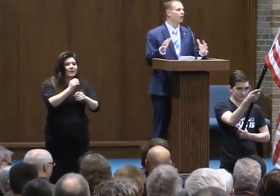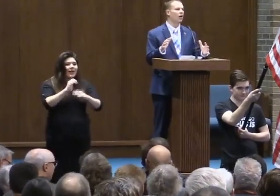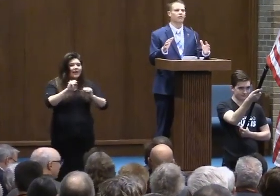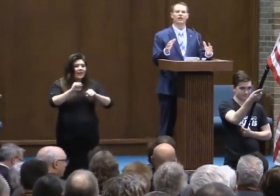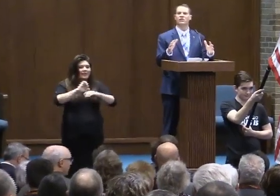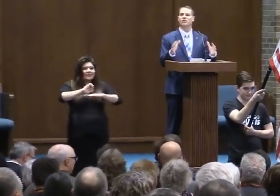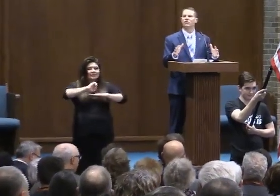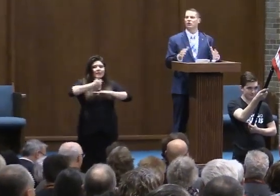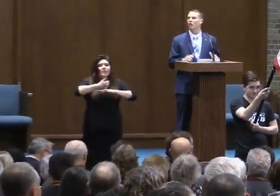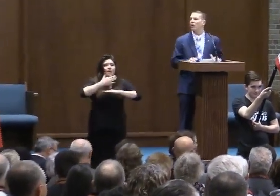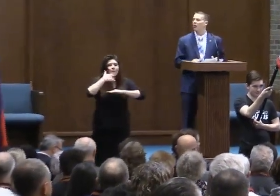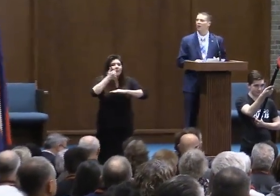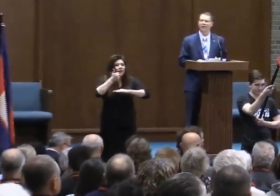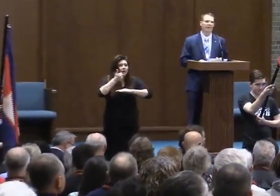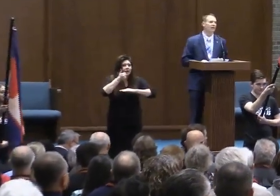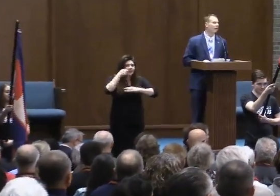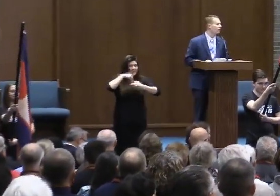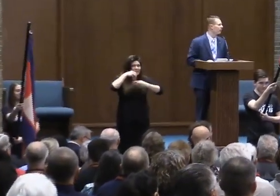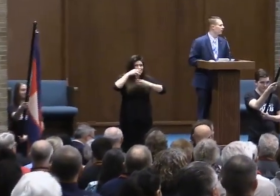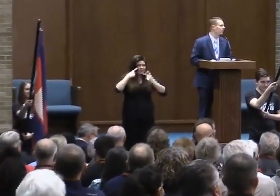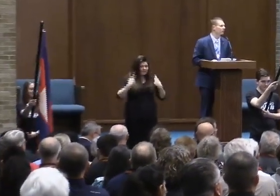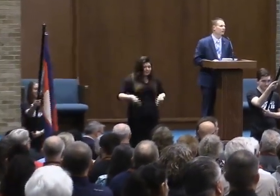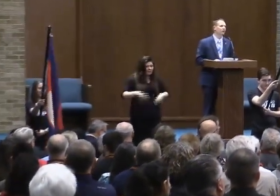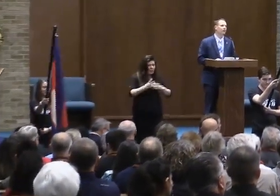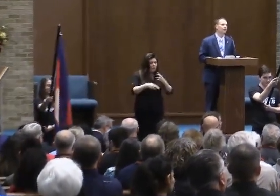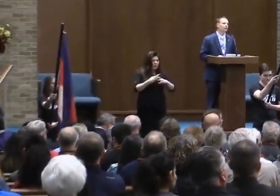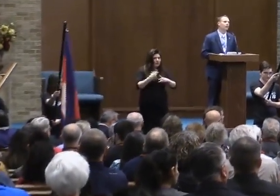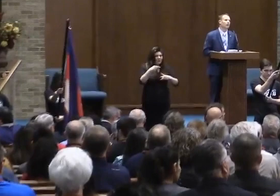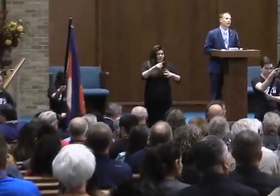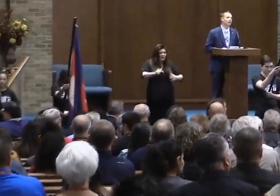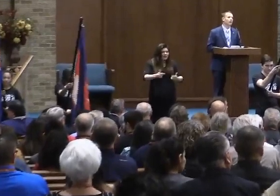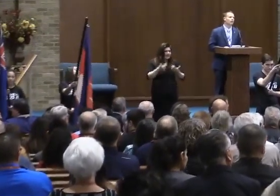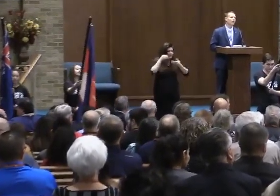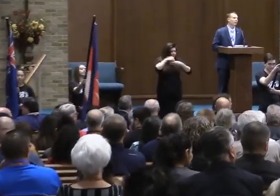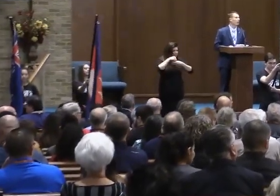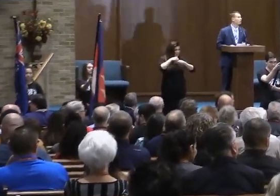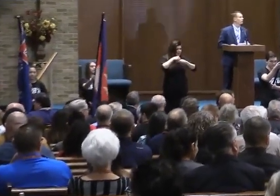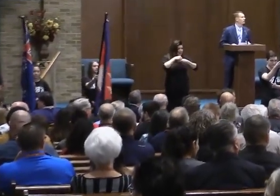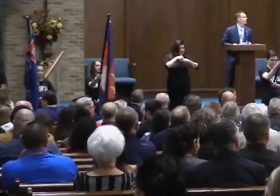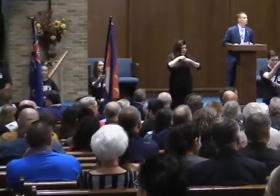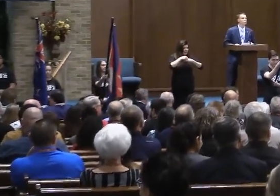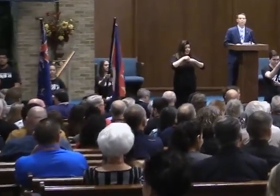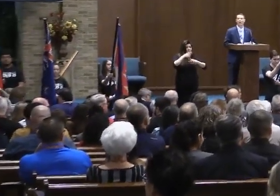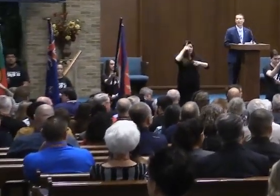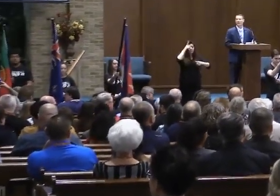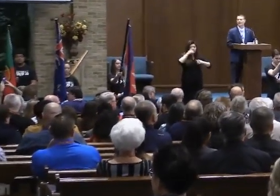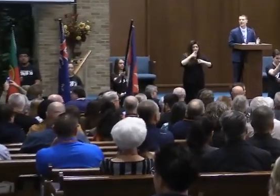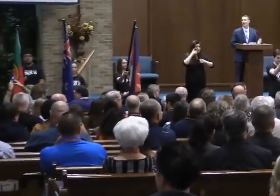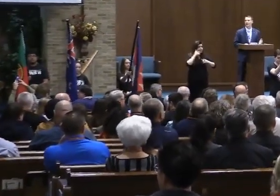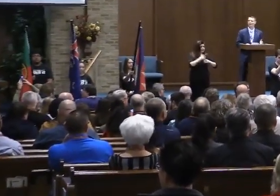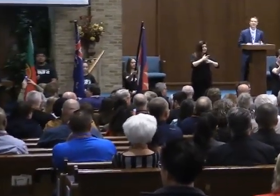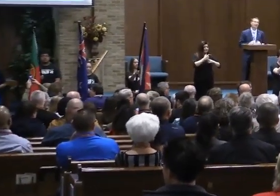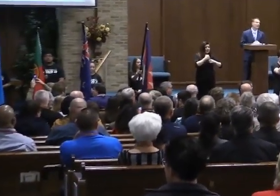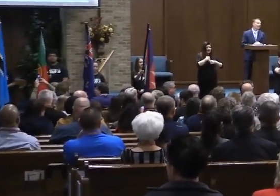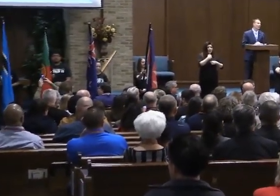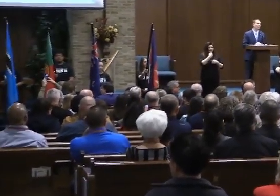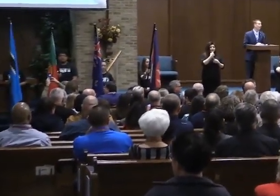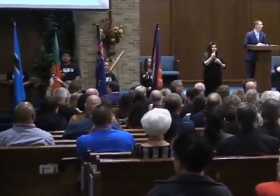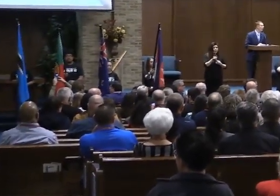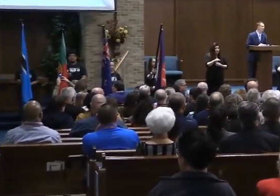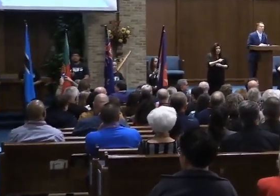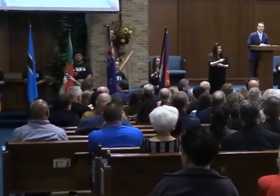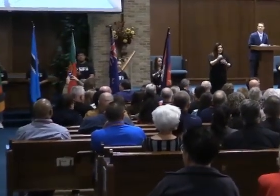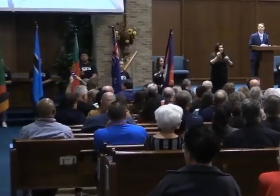be better off in this physical world that they live in. And brothers and sisters, what I want to say to you is that they can